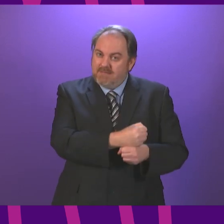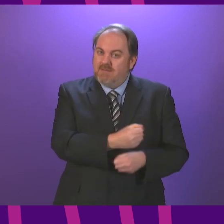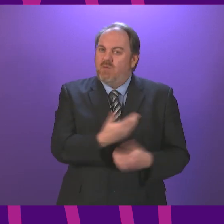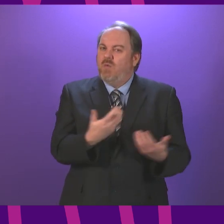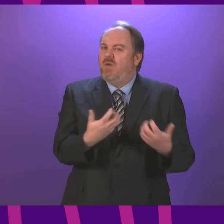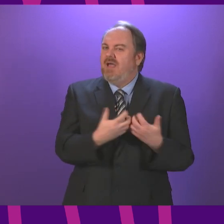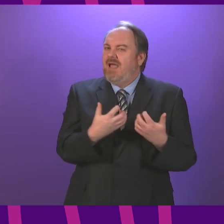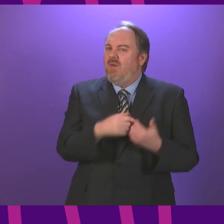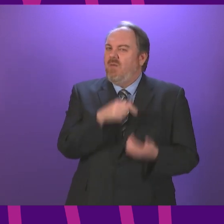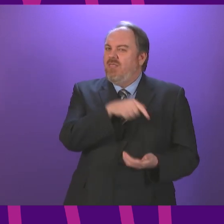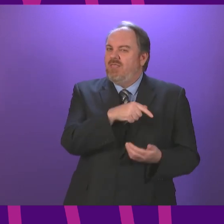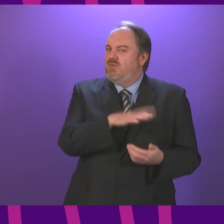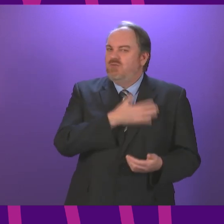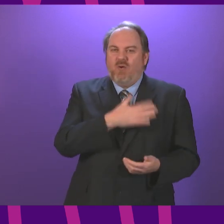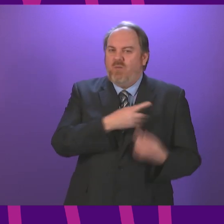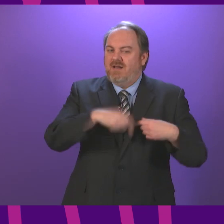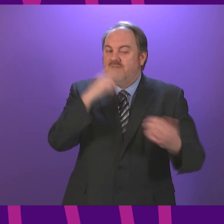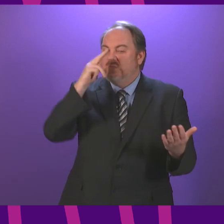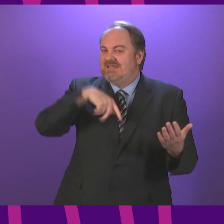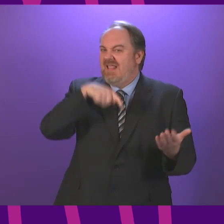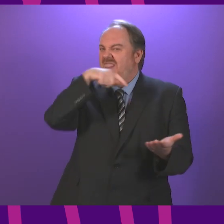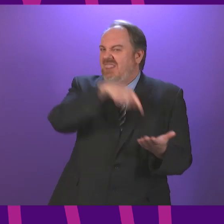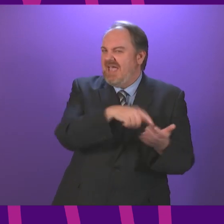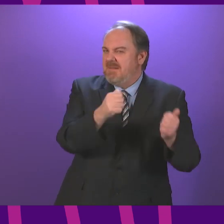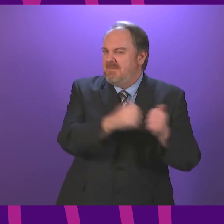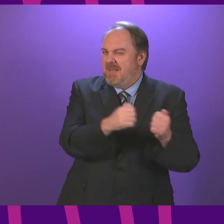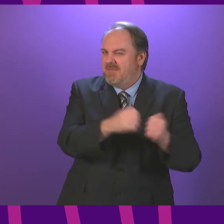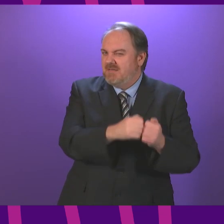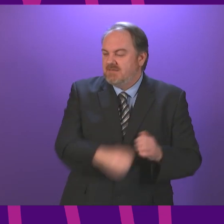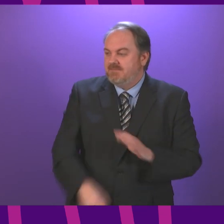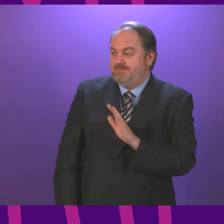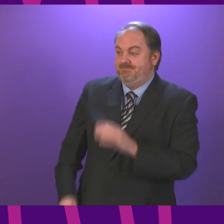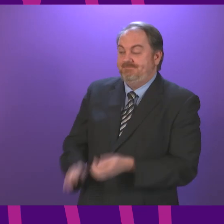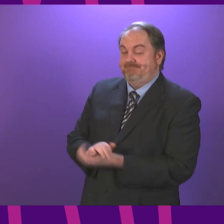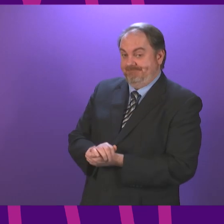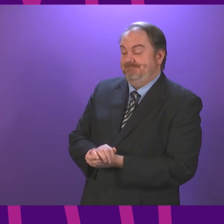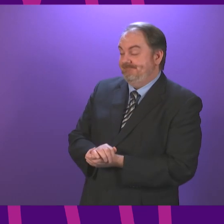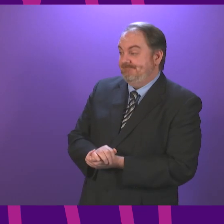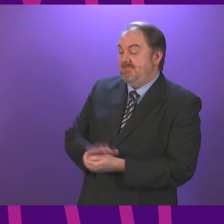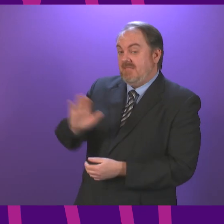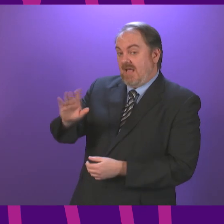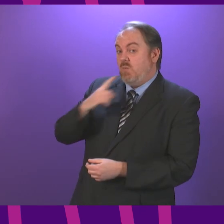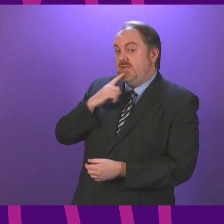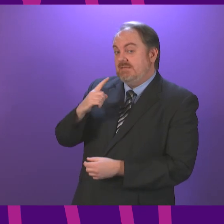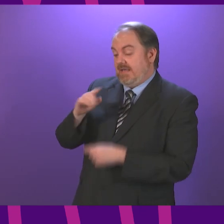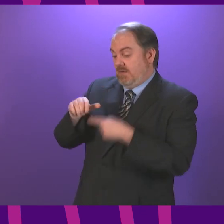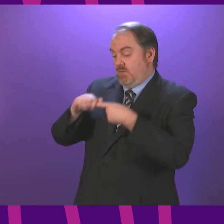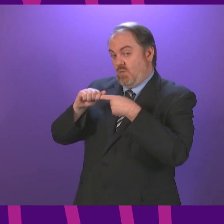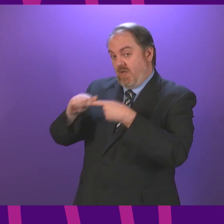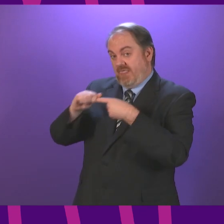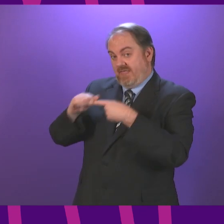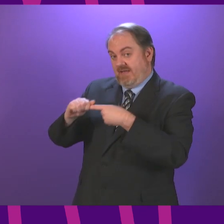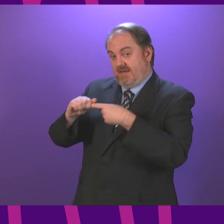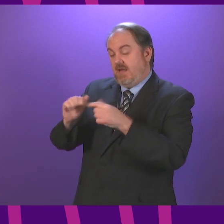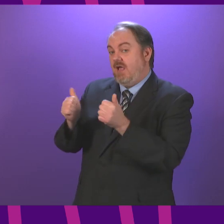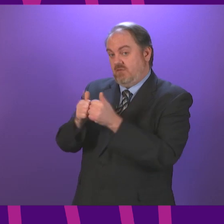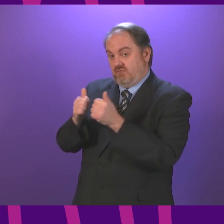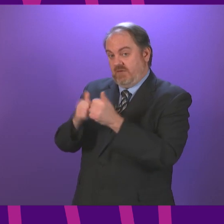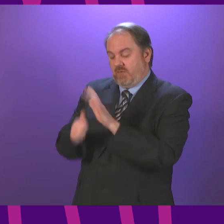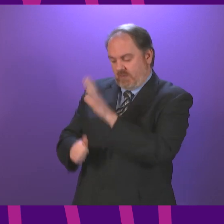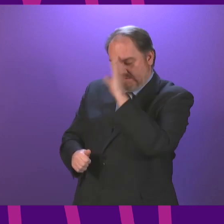made this case unstatable? First Minister. Firstly, I'm going to agree with something that Ruth Davidson said. I agree that she